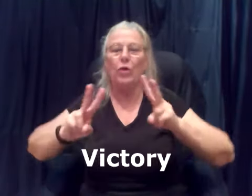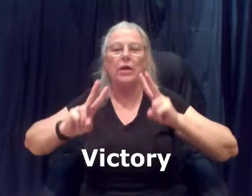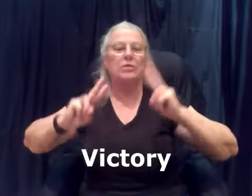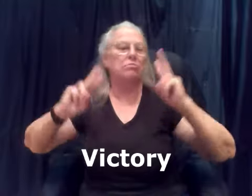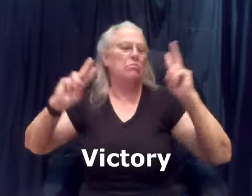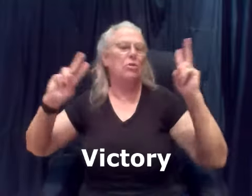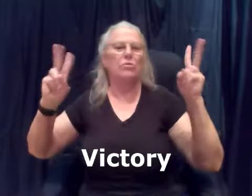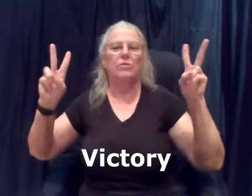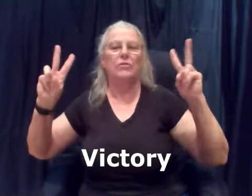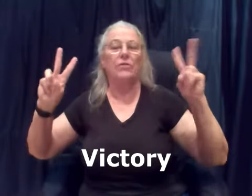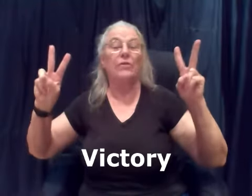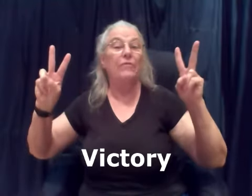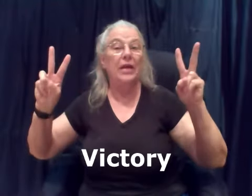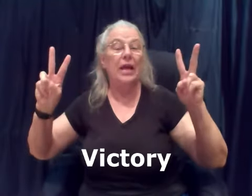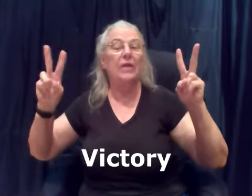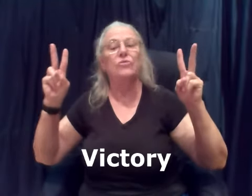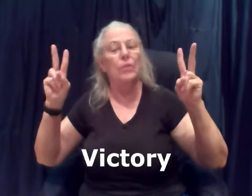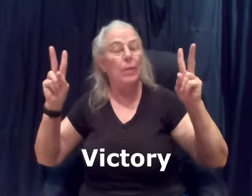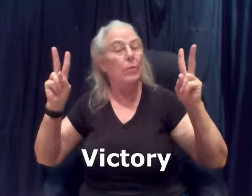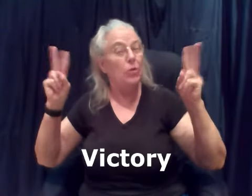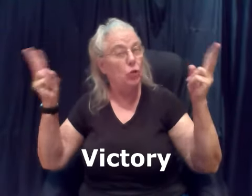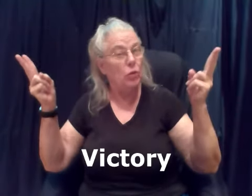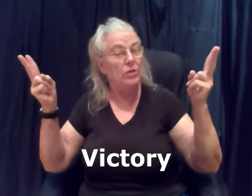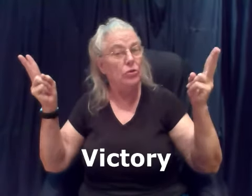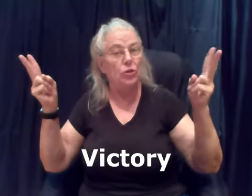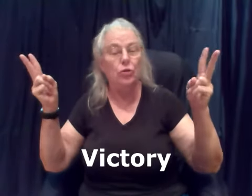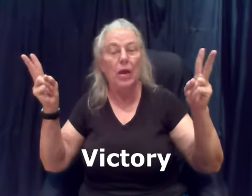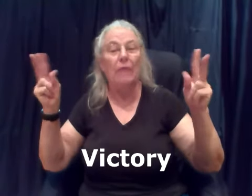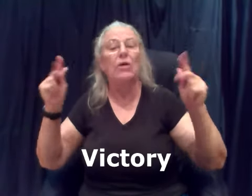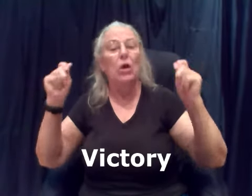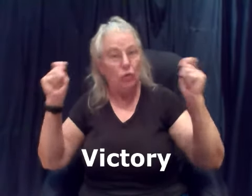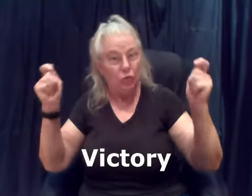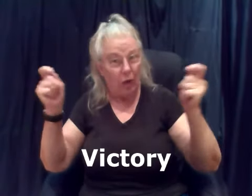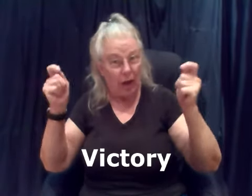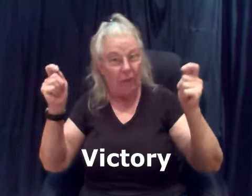Victorious. Oh, the V hands, remember the Twizzlers that you have, triumphant,